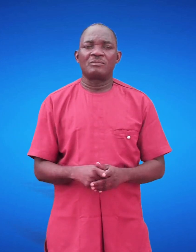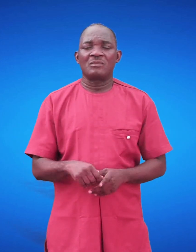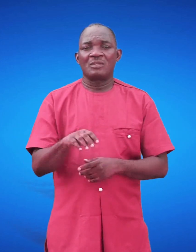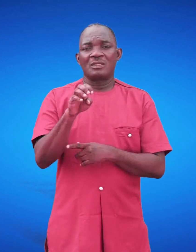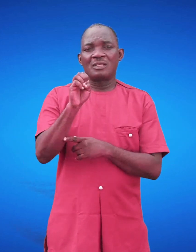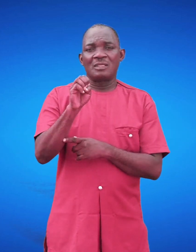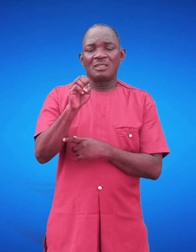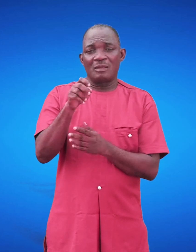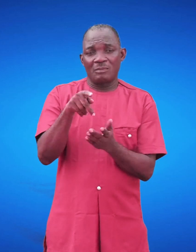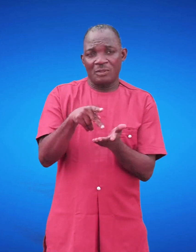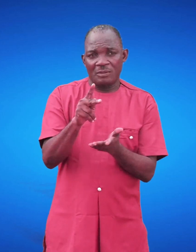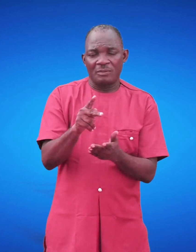E-payment,